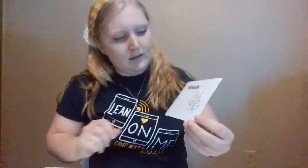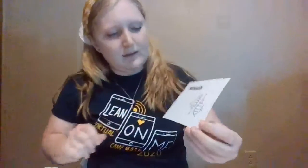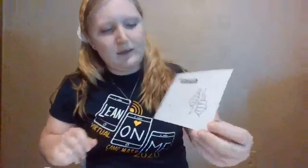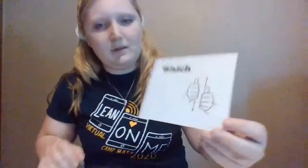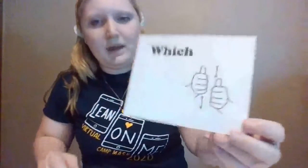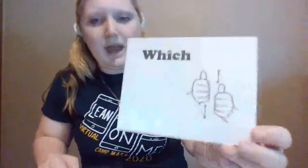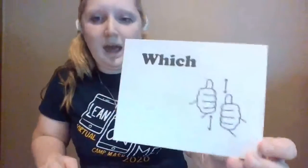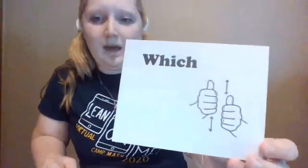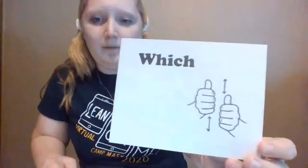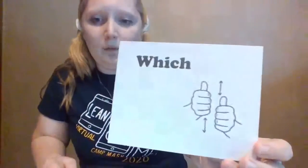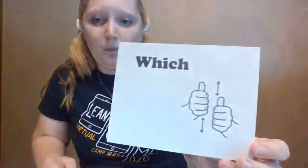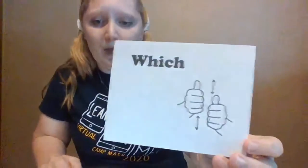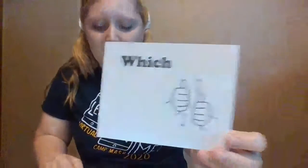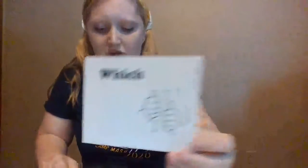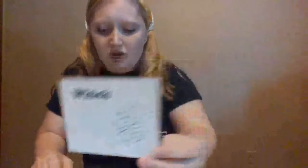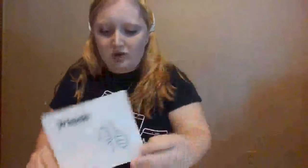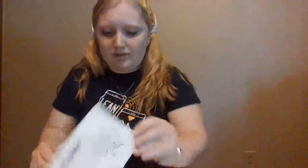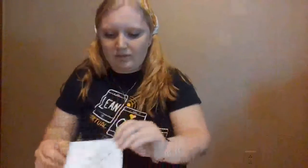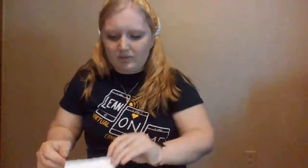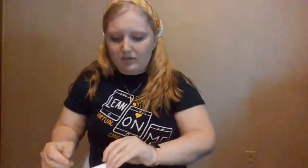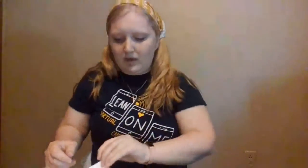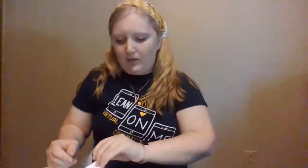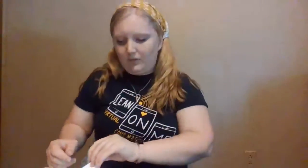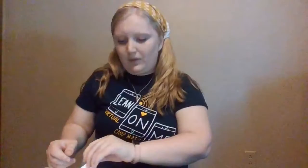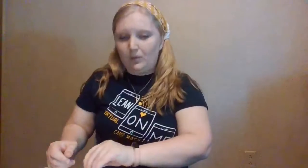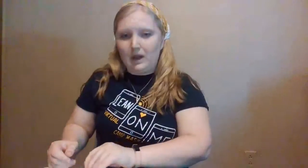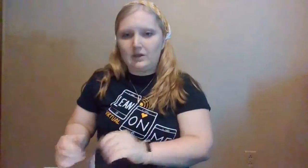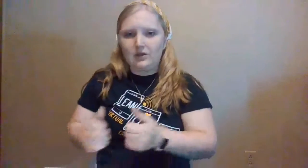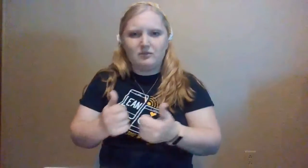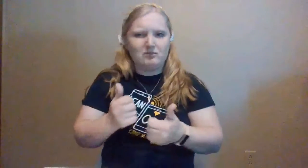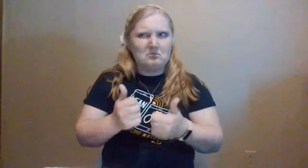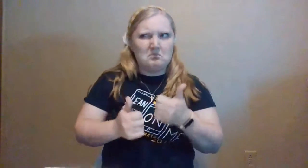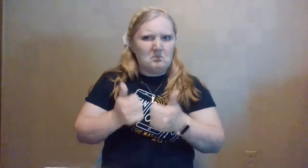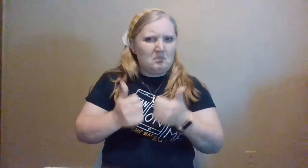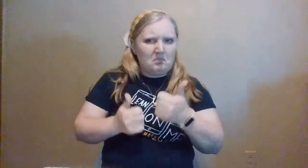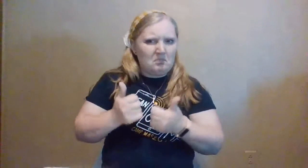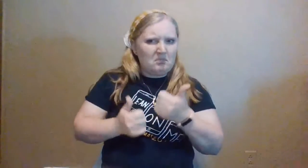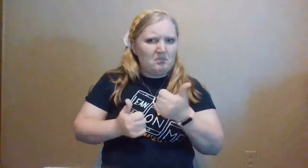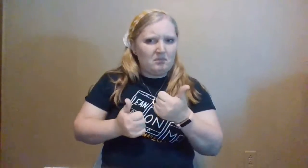And then we have which. So for which.